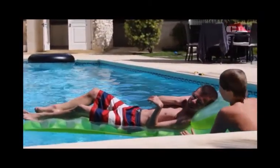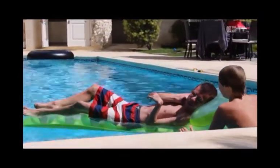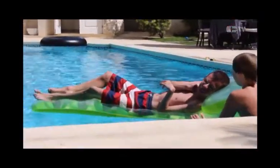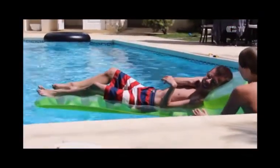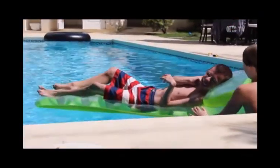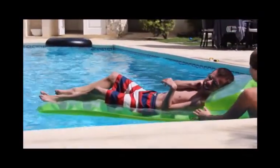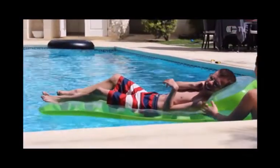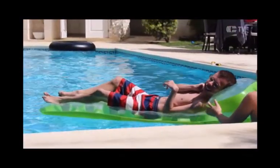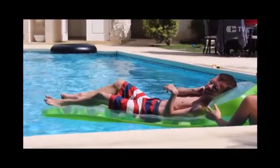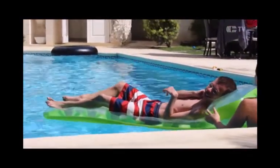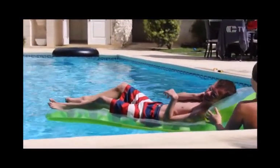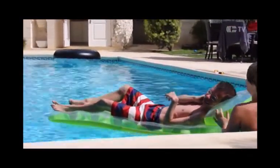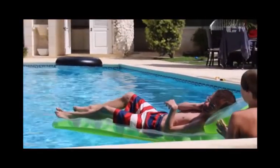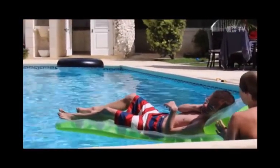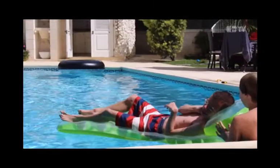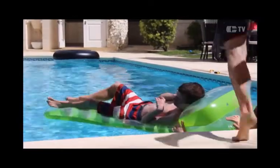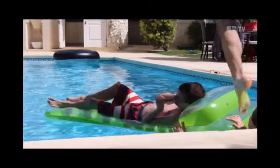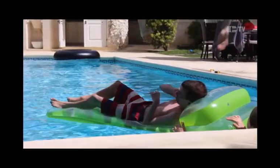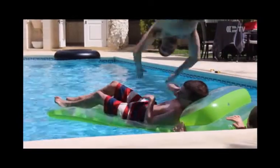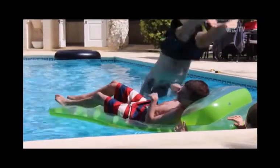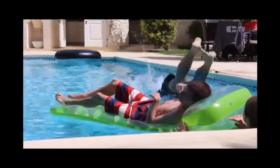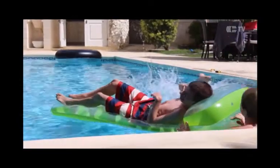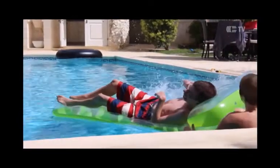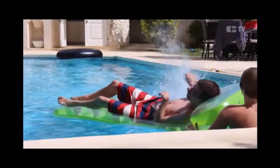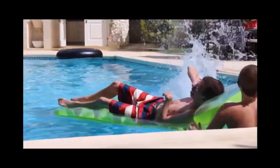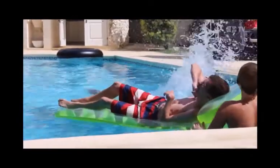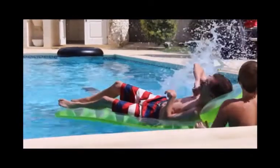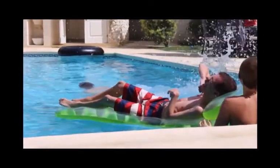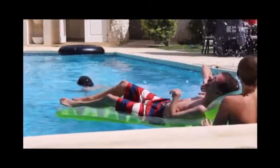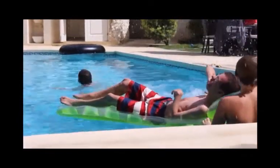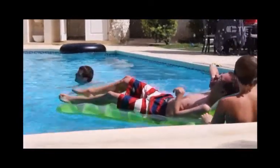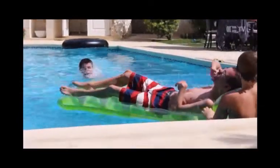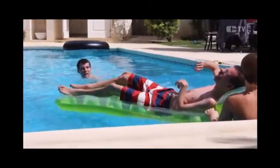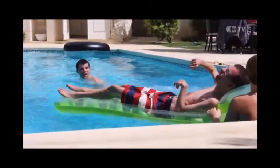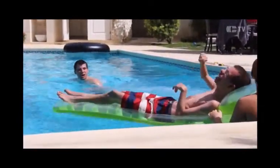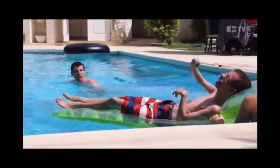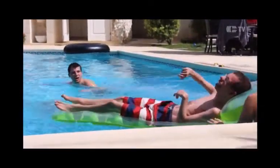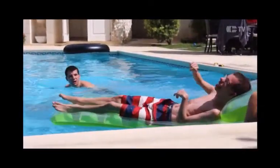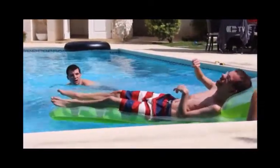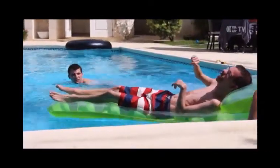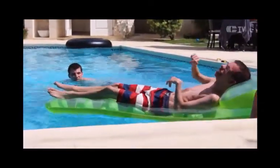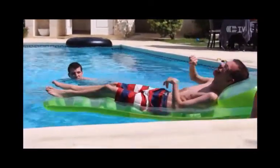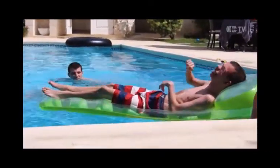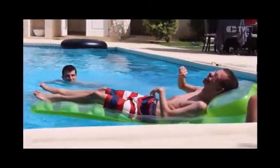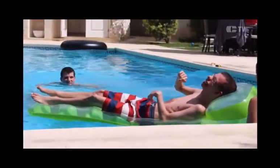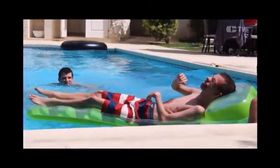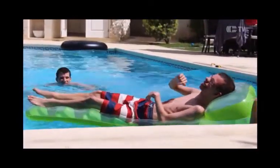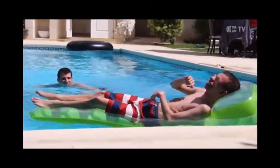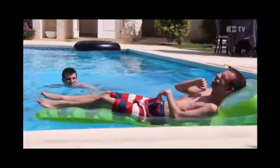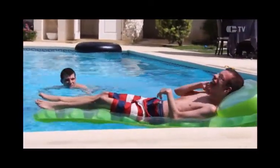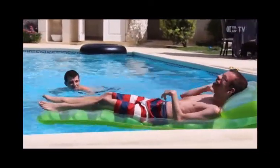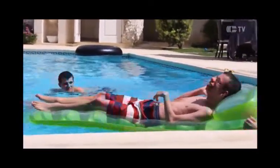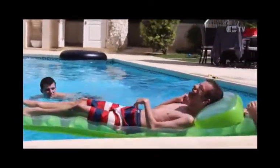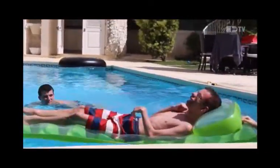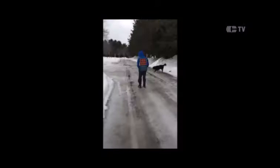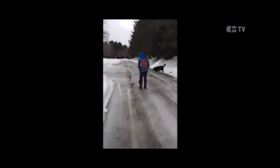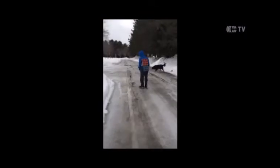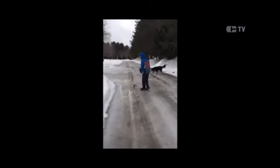You are my sunshine, my only sunshine.